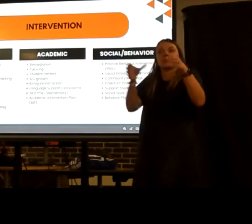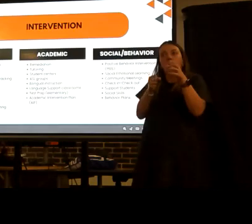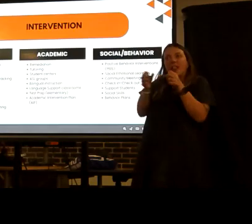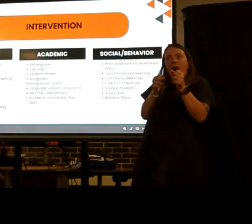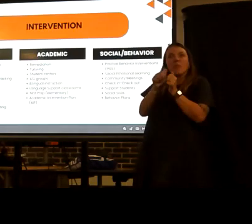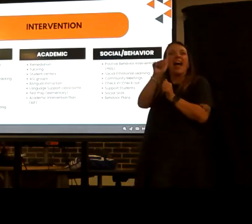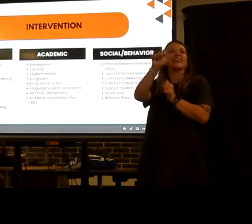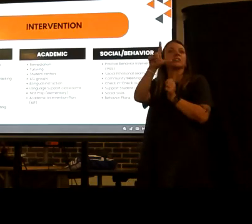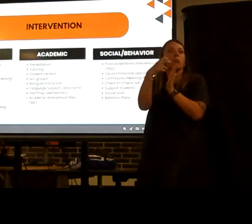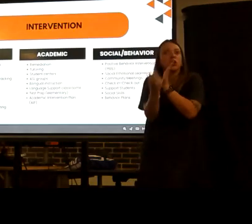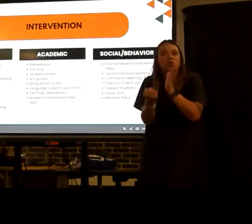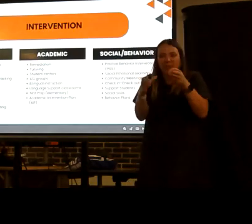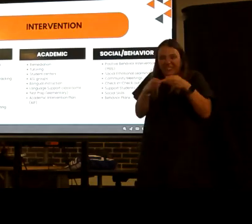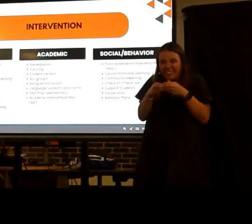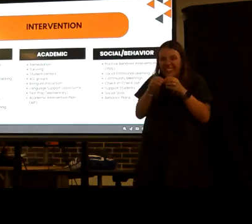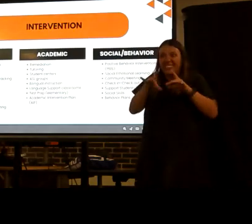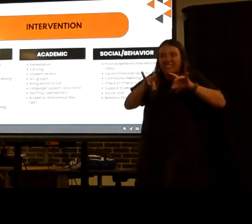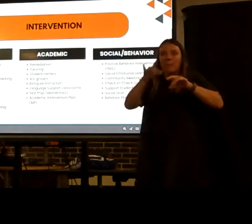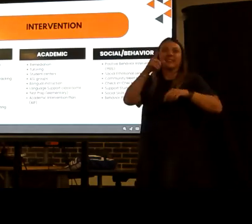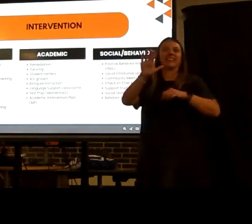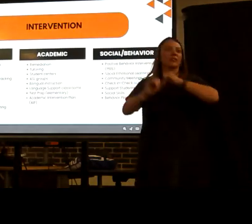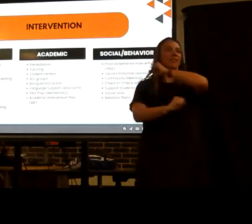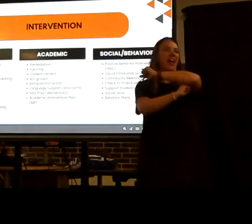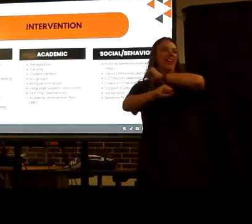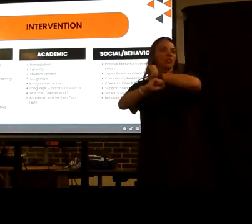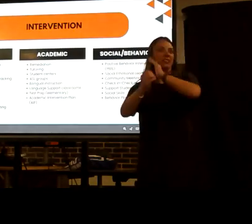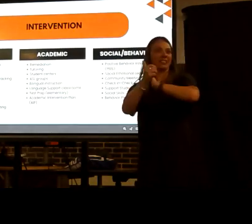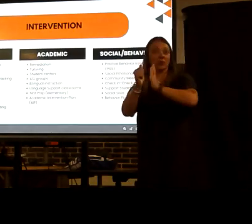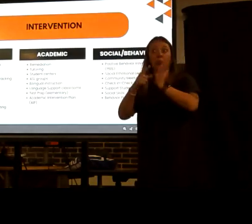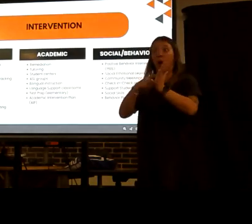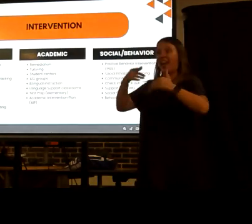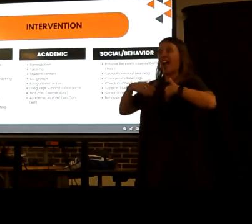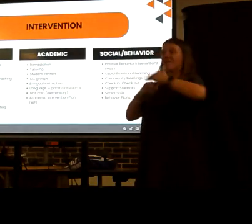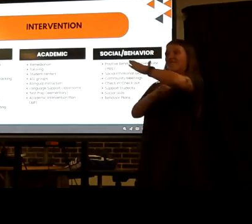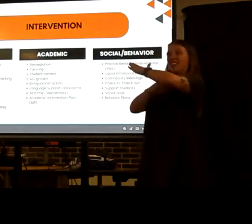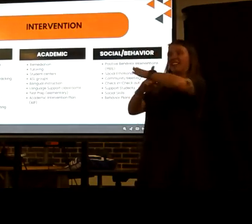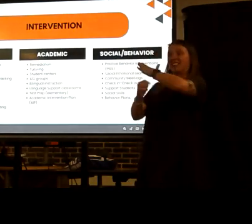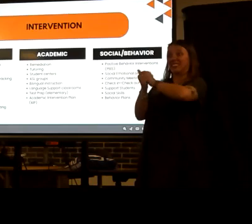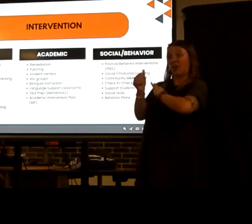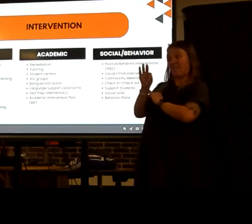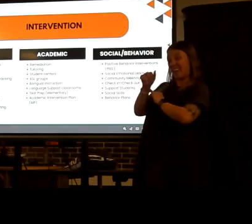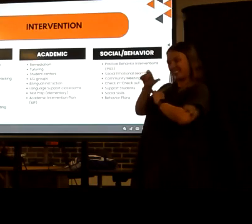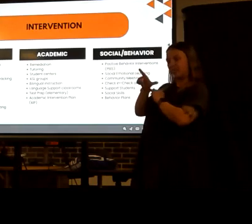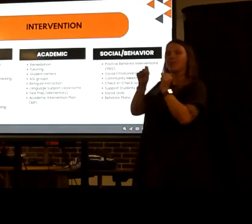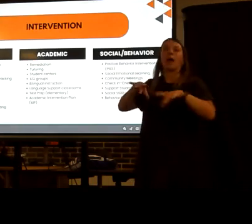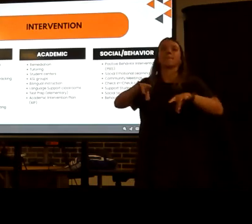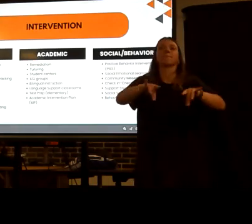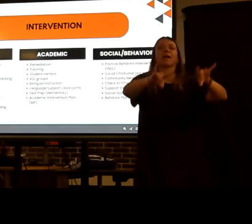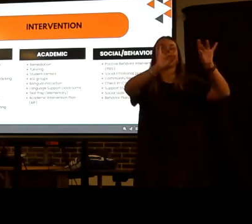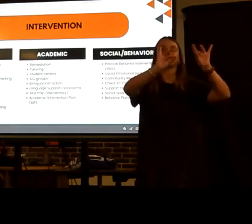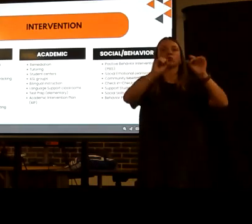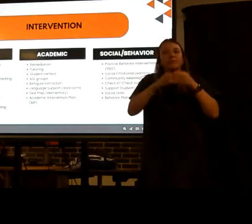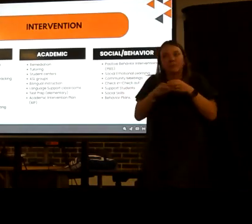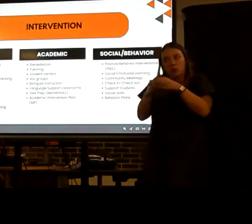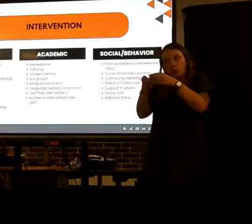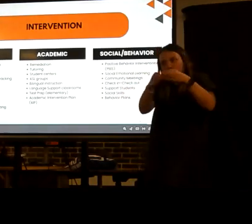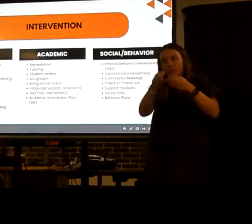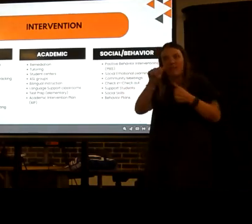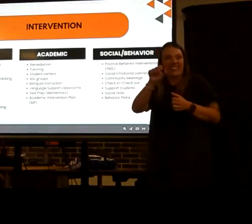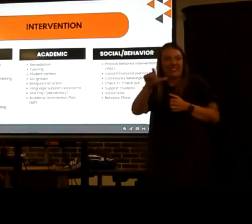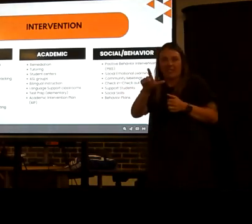Some students come in here with very little language, and so those are really nice as the students can gain a foundation of American